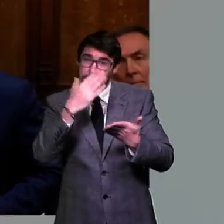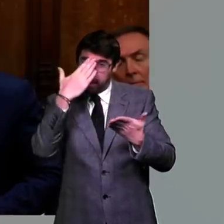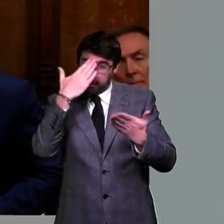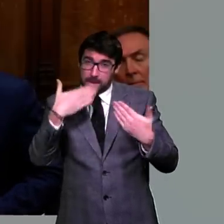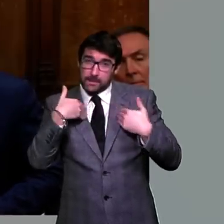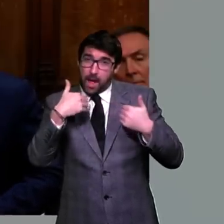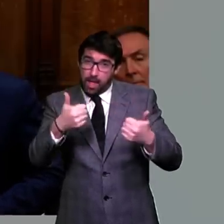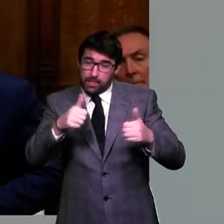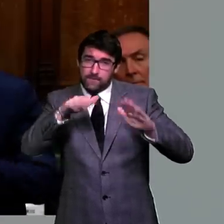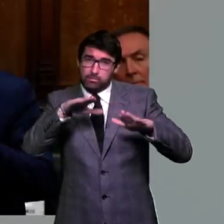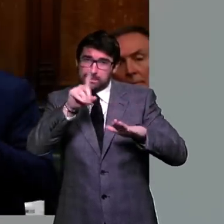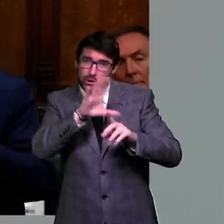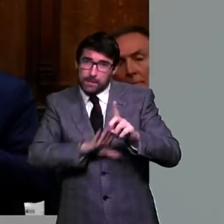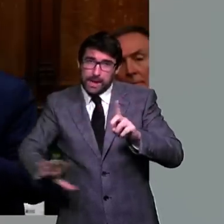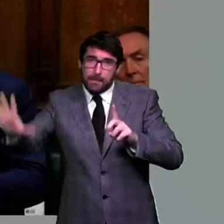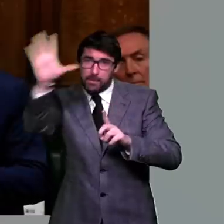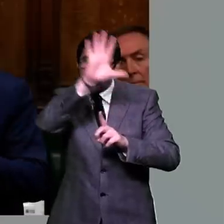this country, so that the